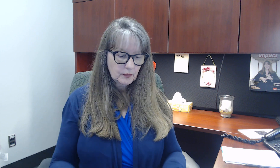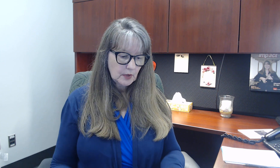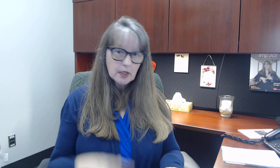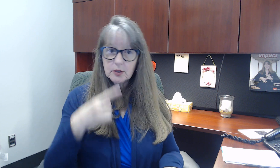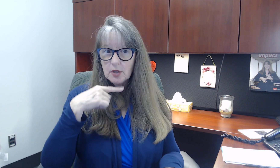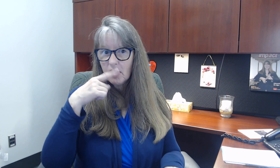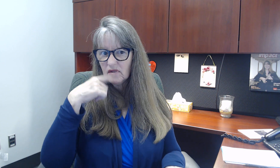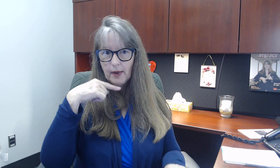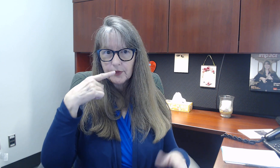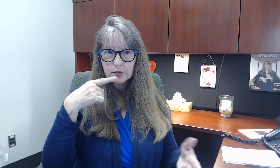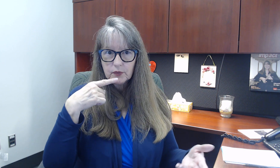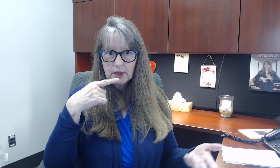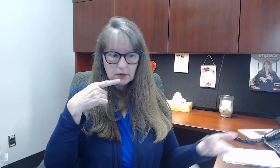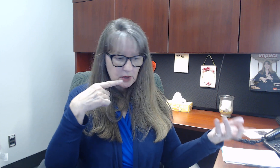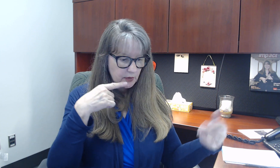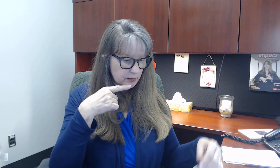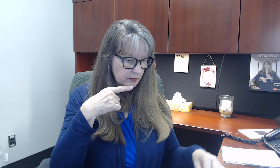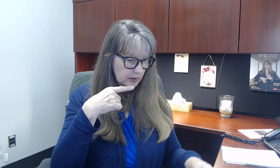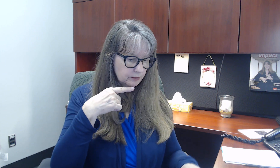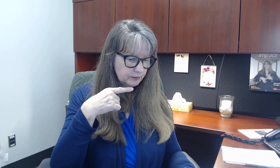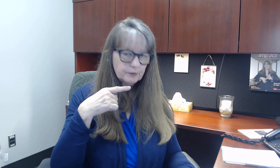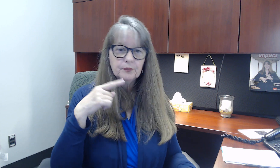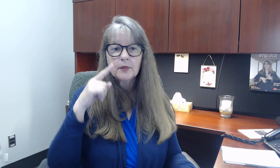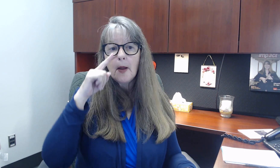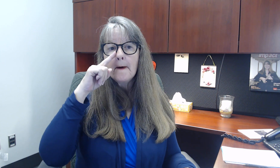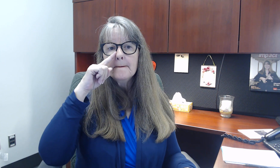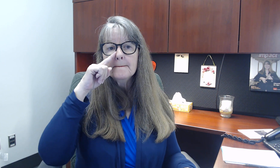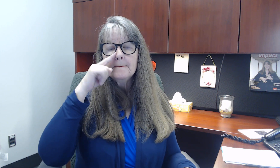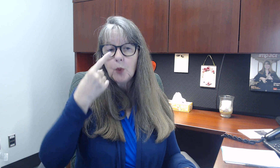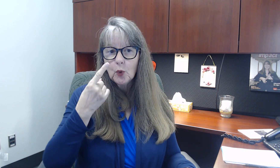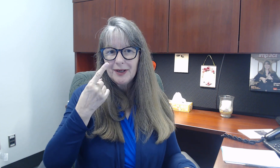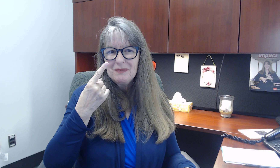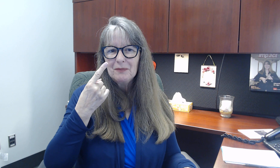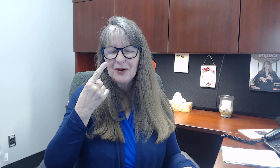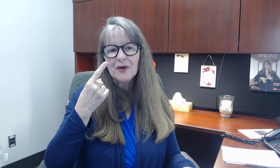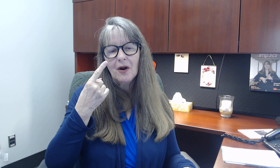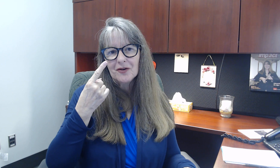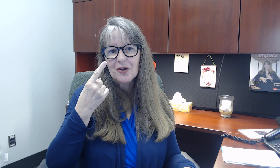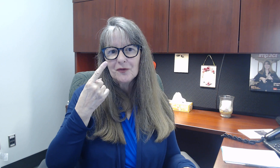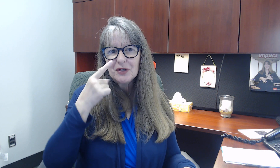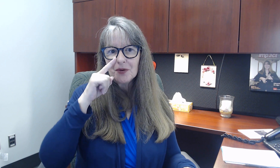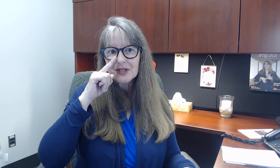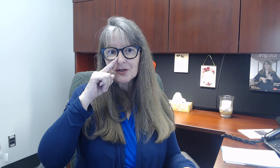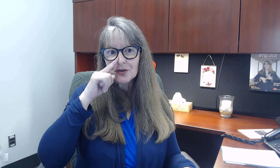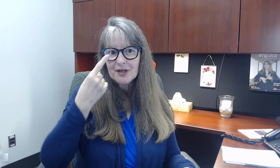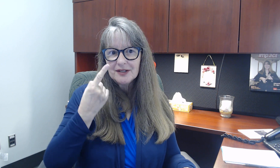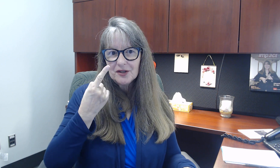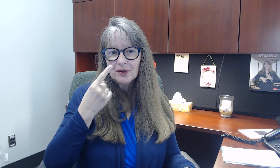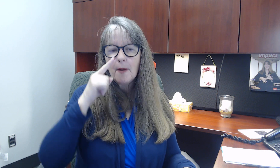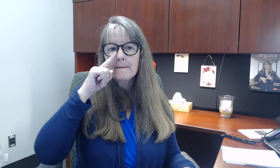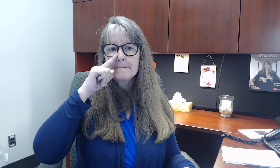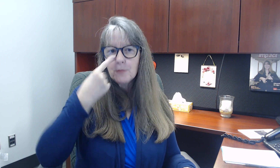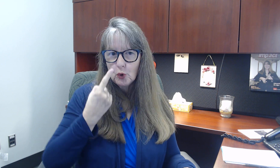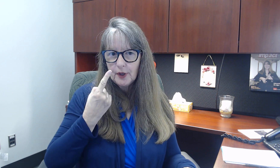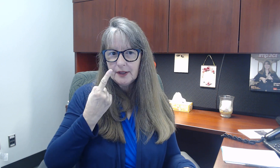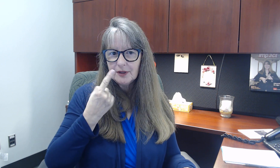Because I talk, their mouth is moving, their tongue's moving. Boring. Remember on another video I said I'll show you that later. Boring. Because we